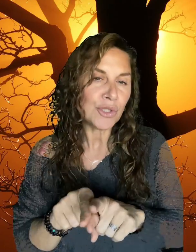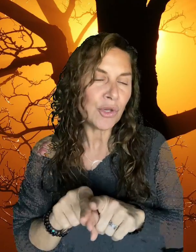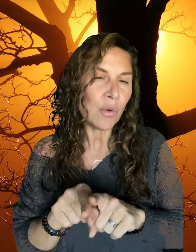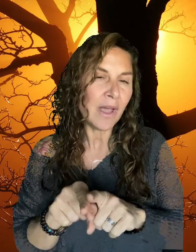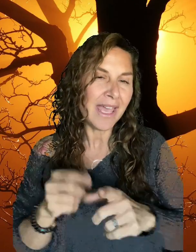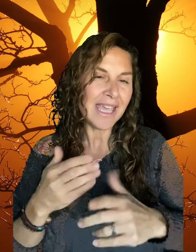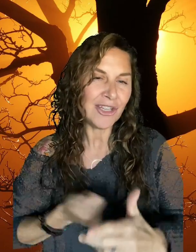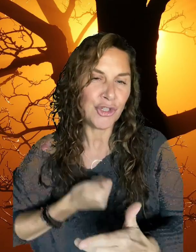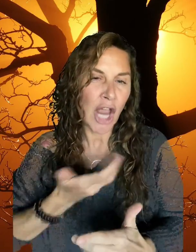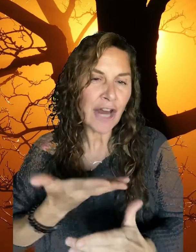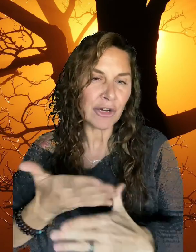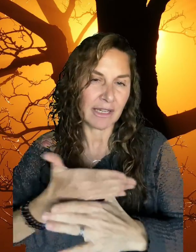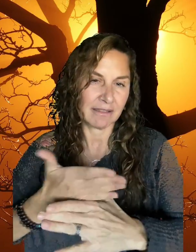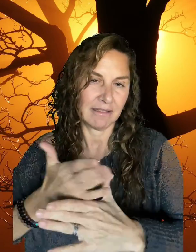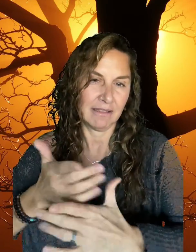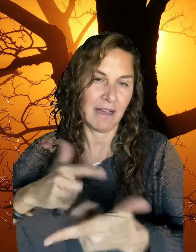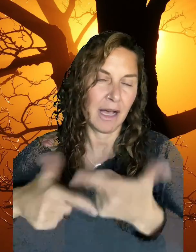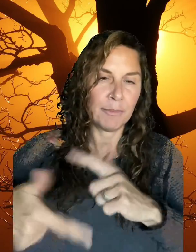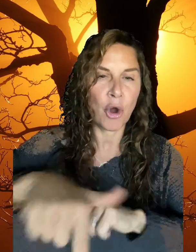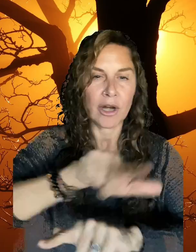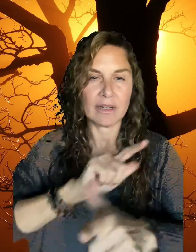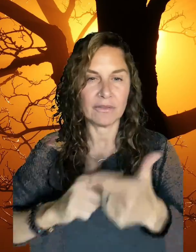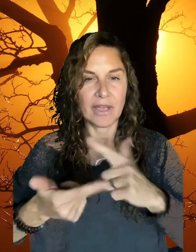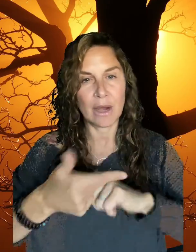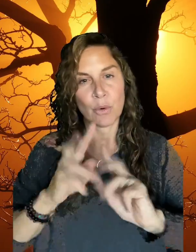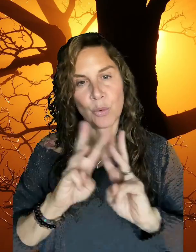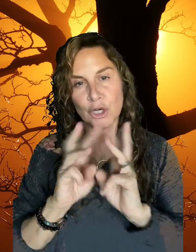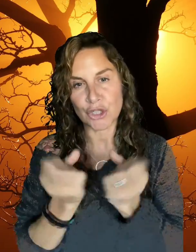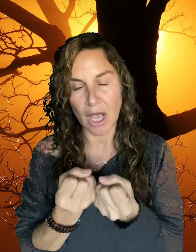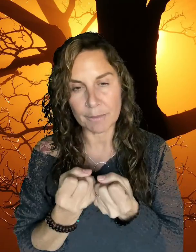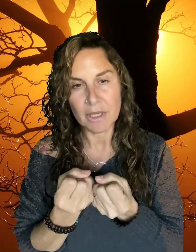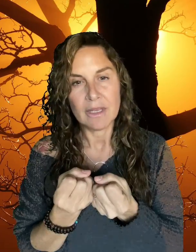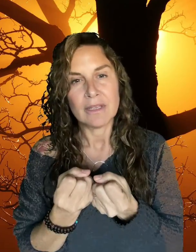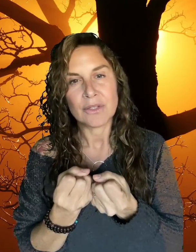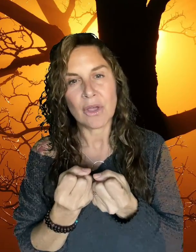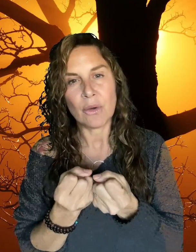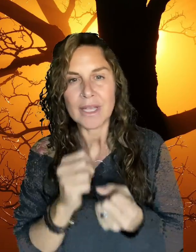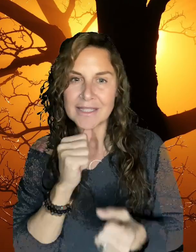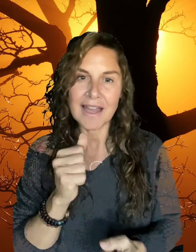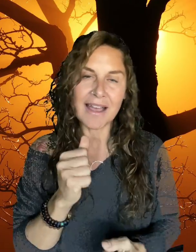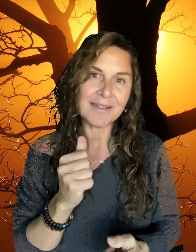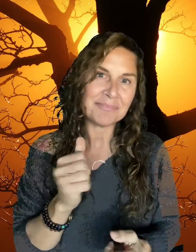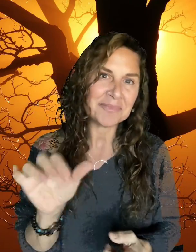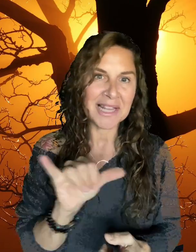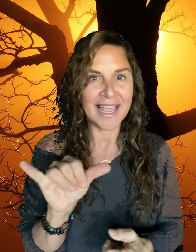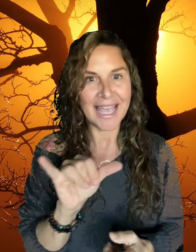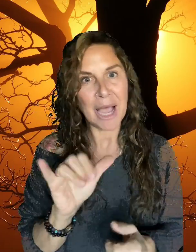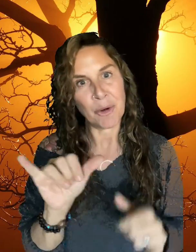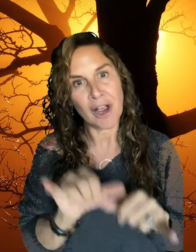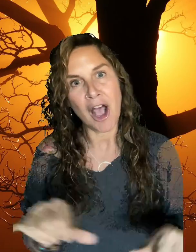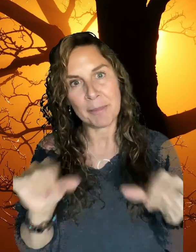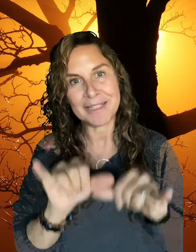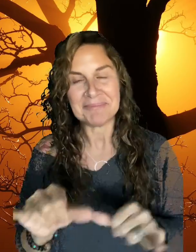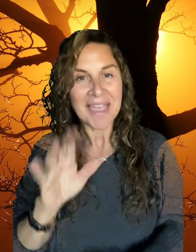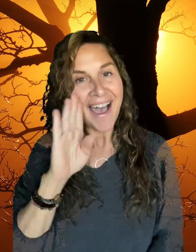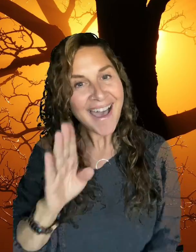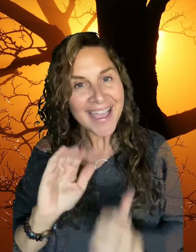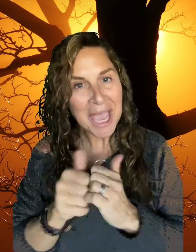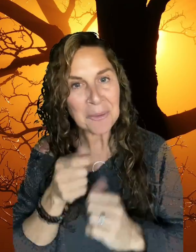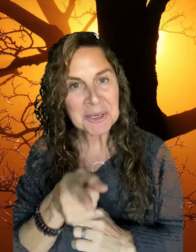also a sharing part of our workshop. So it's not like our common, hi, how are